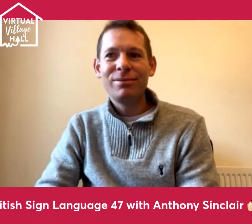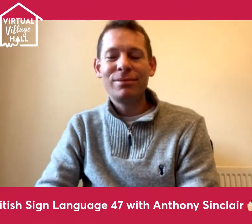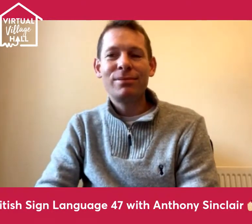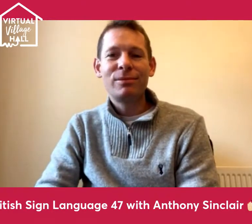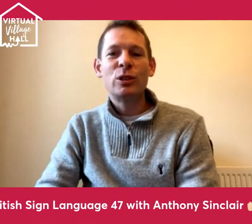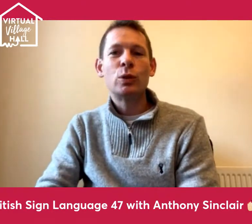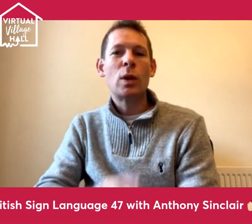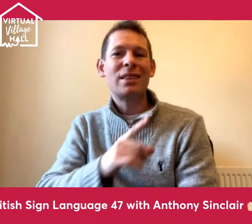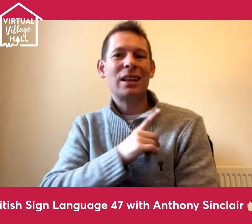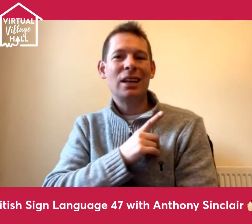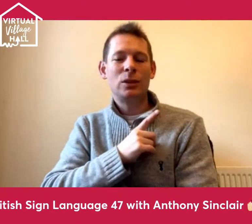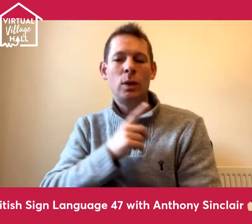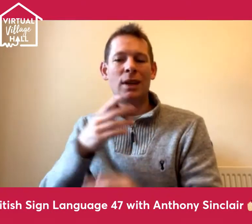is.